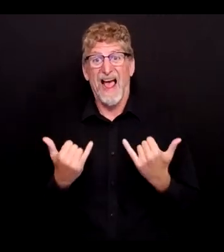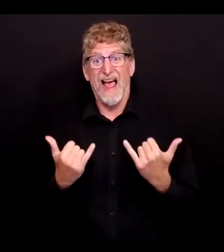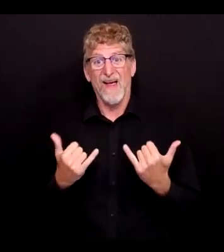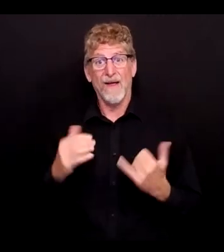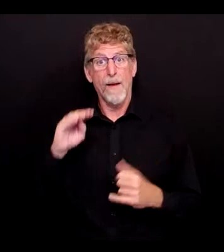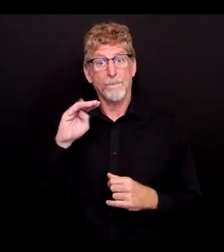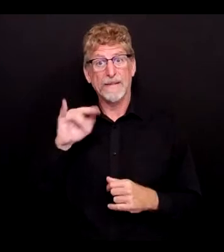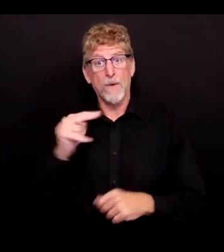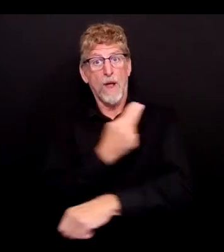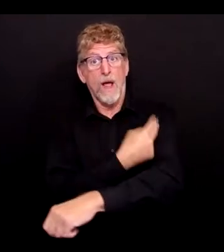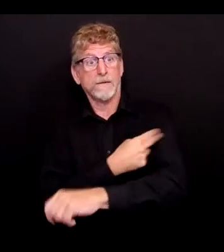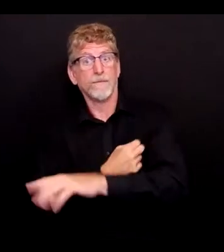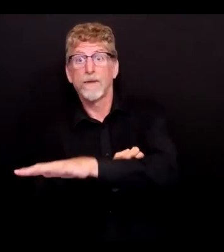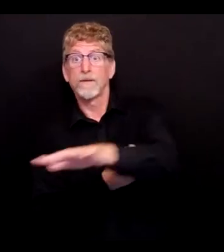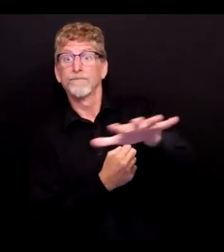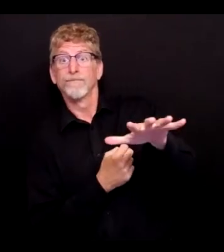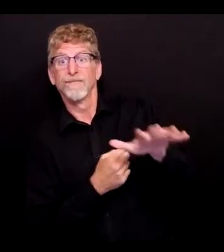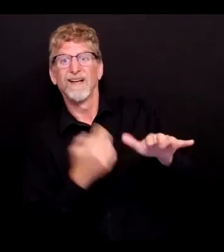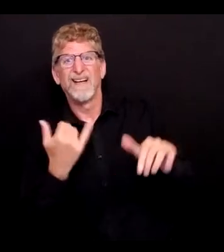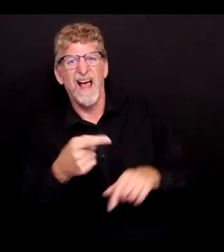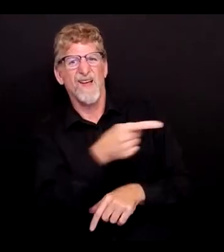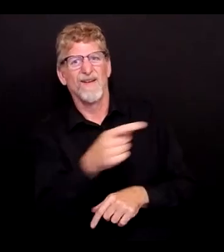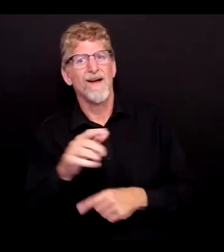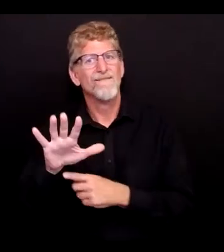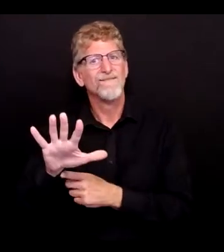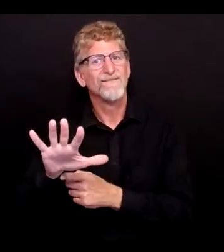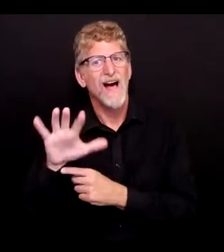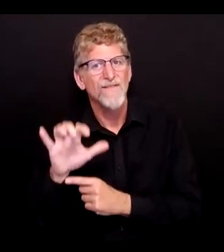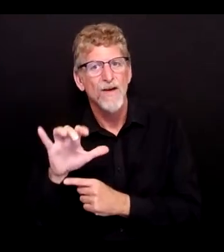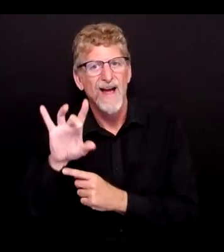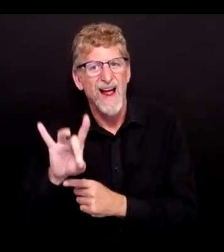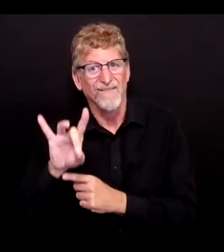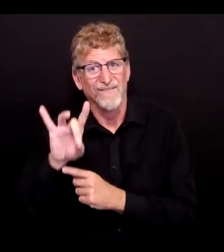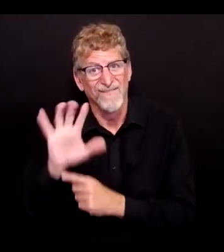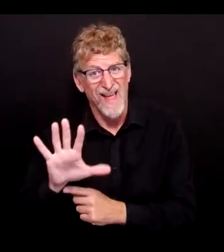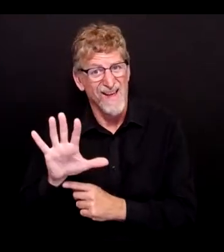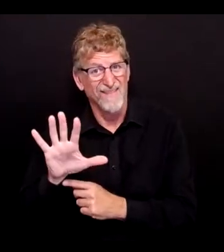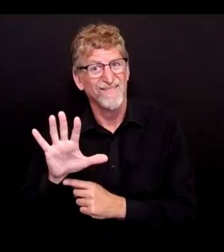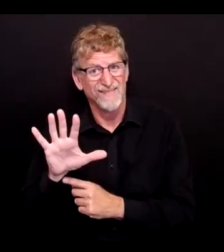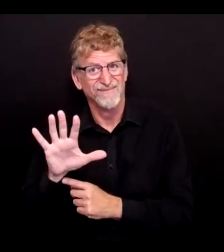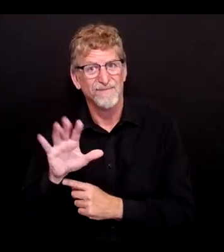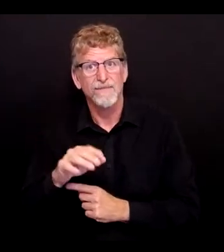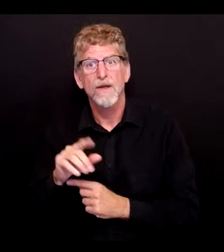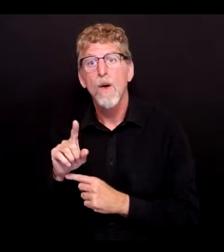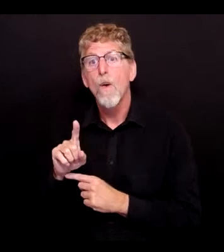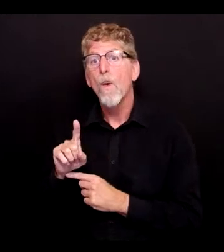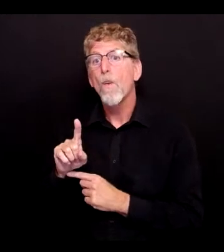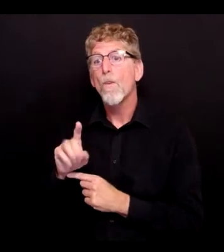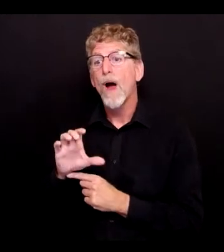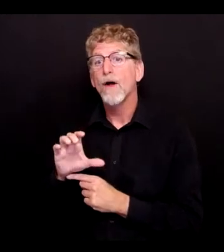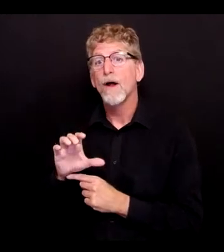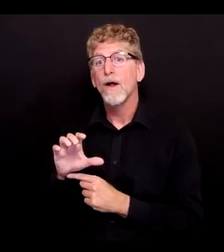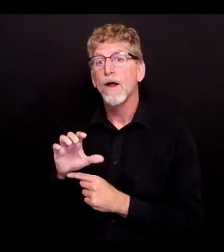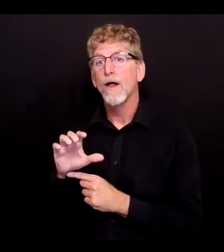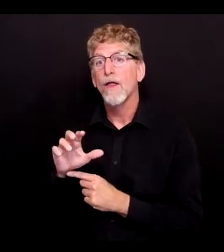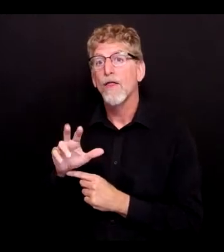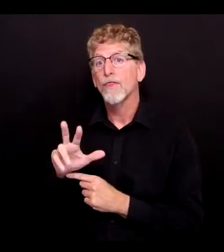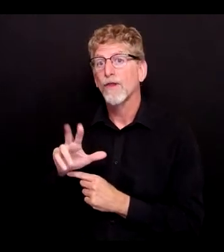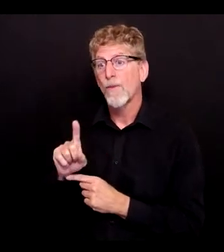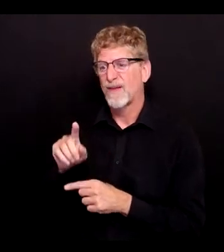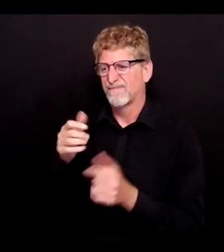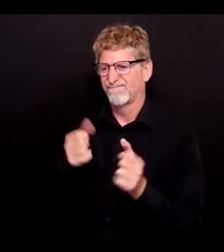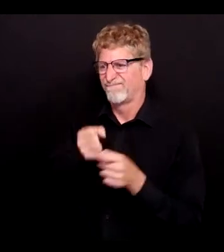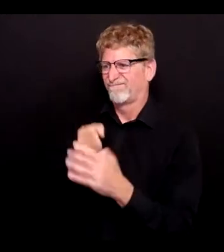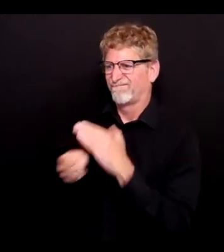COVID-19. Of those, 131 are in intensive care. There's been a cumulative total of